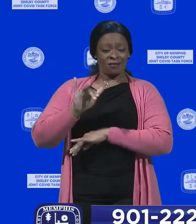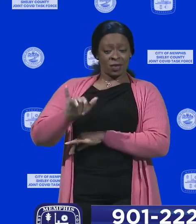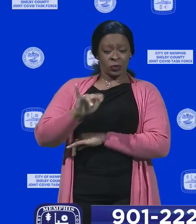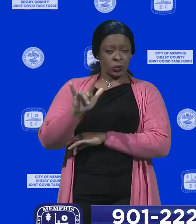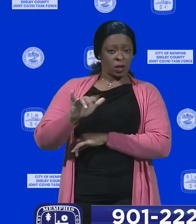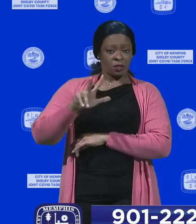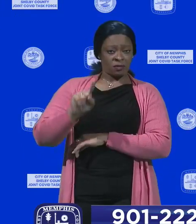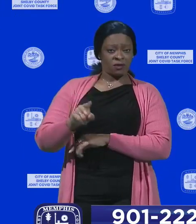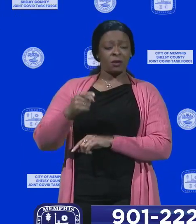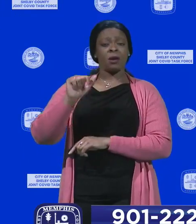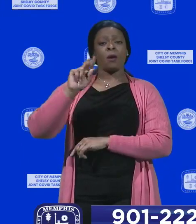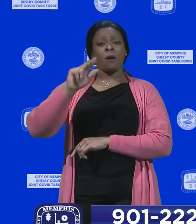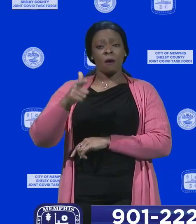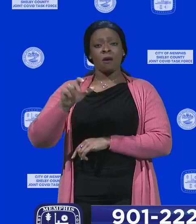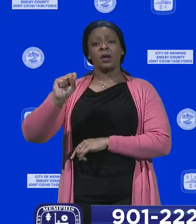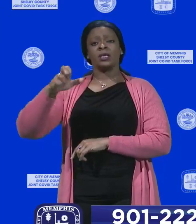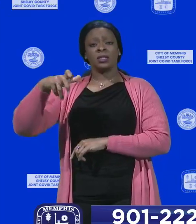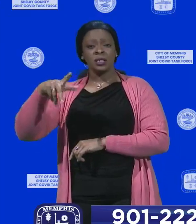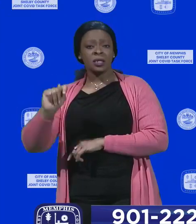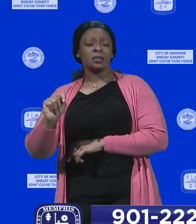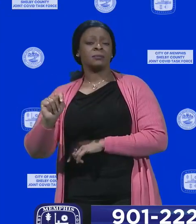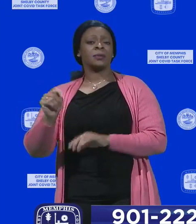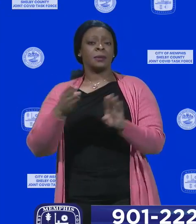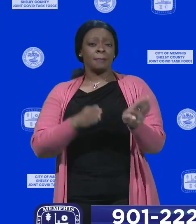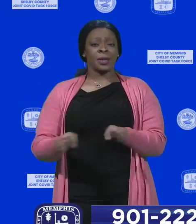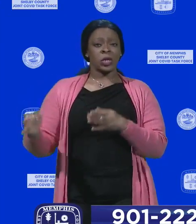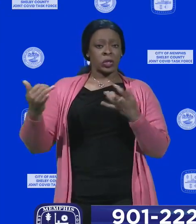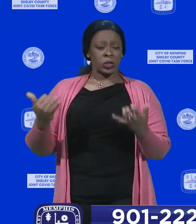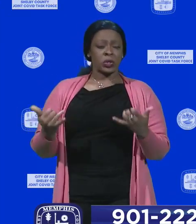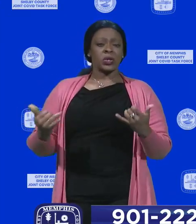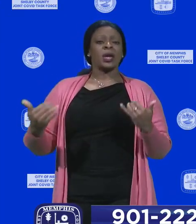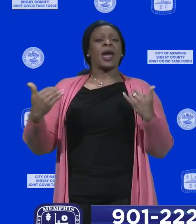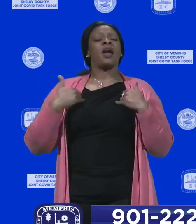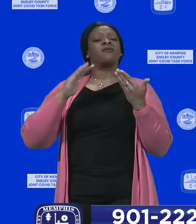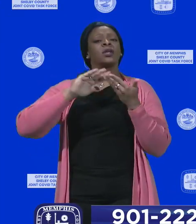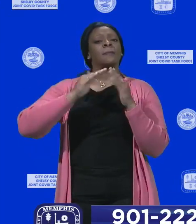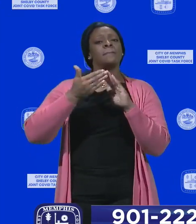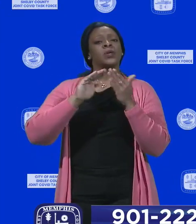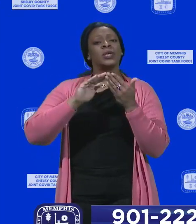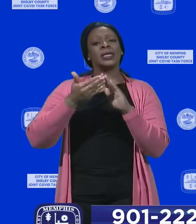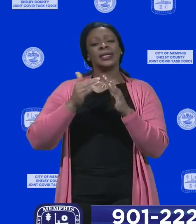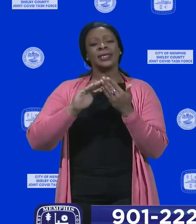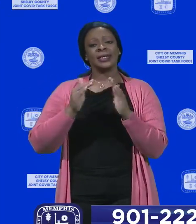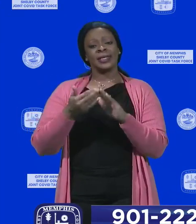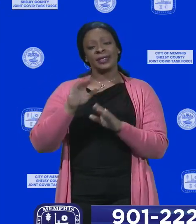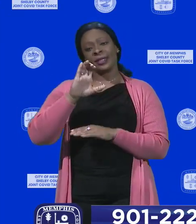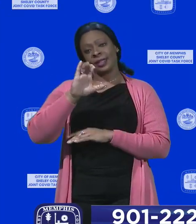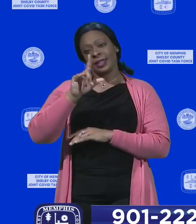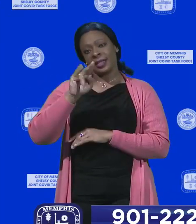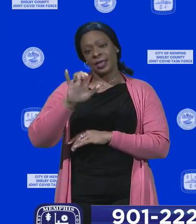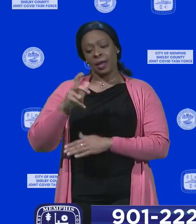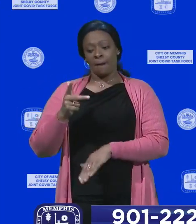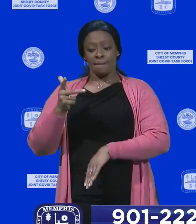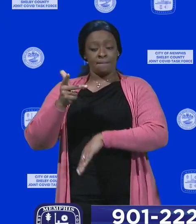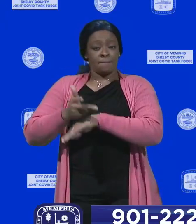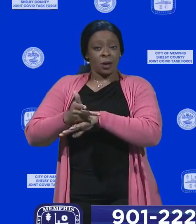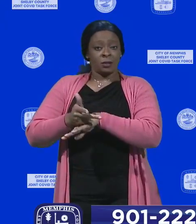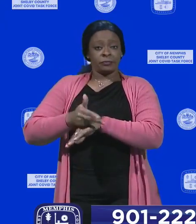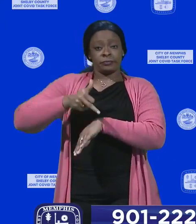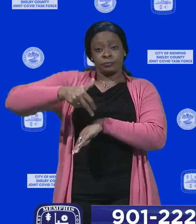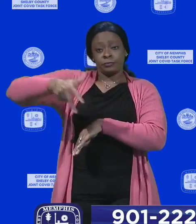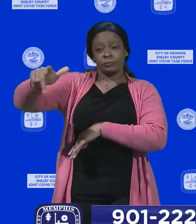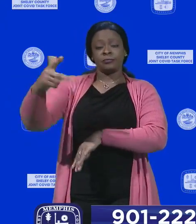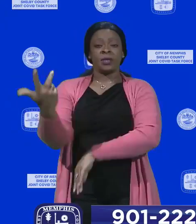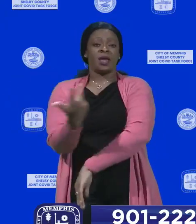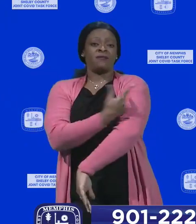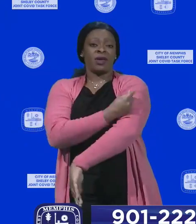for the months of August and September, is what we have planned right now. We will have a community clinic where you can park and walk in and get vaccinated.